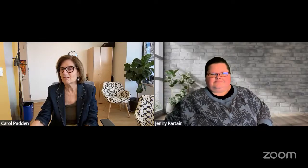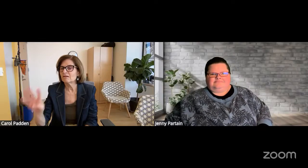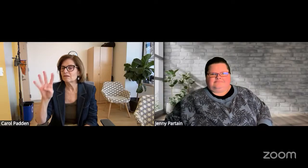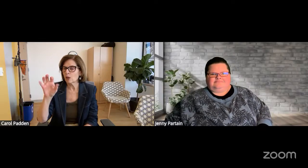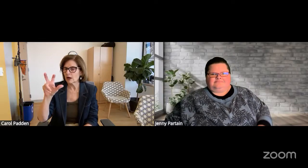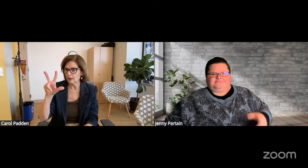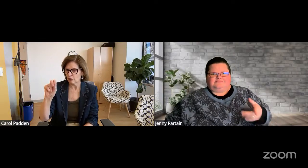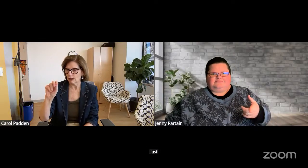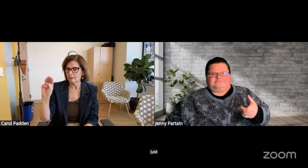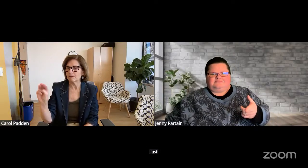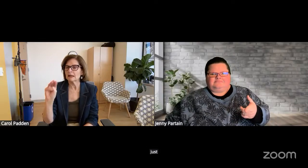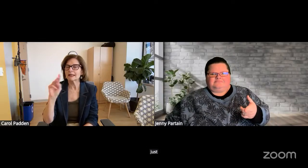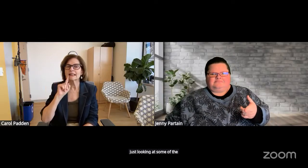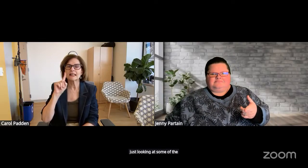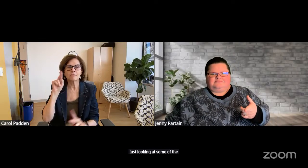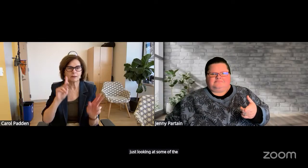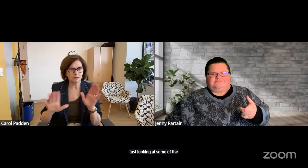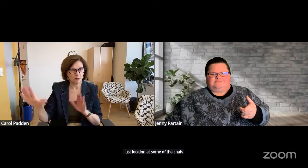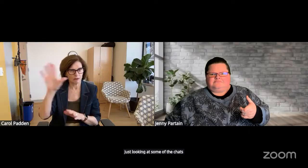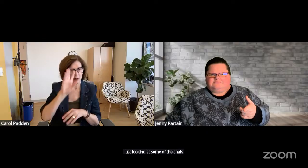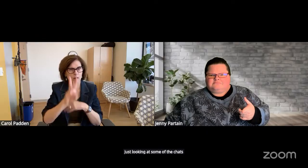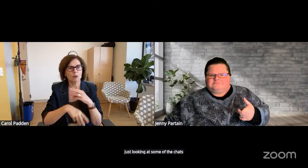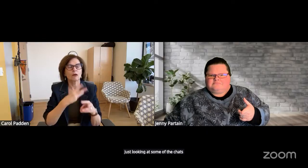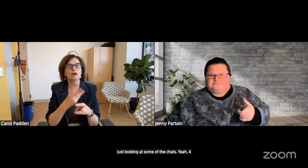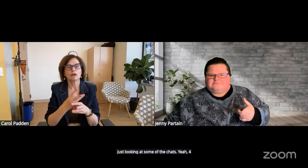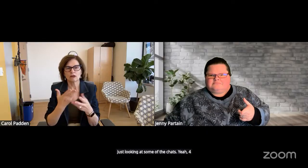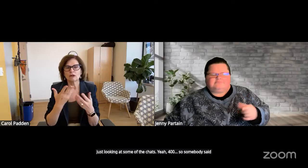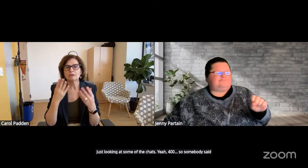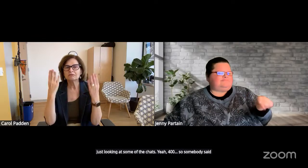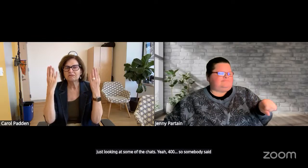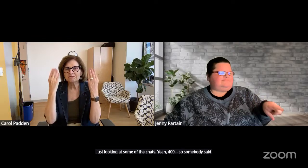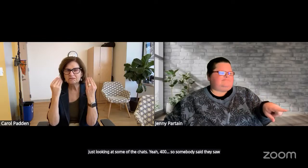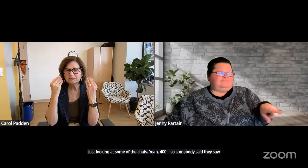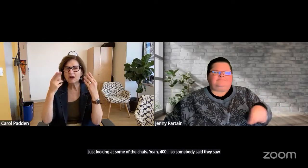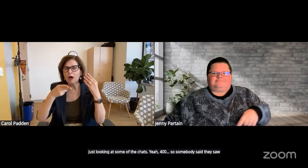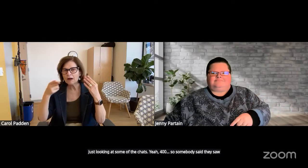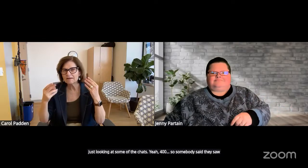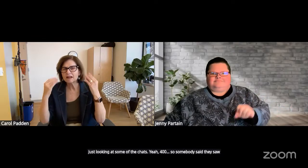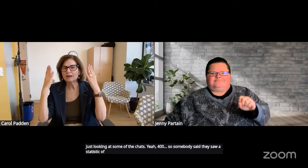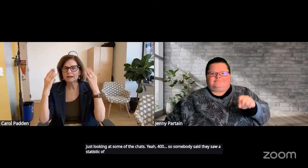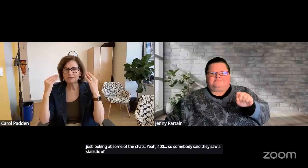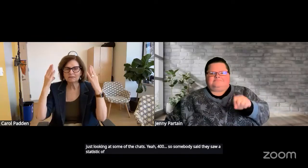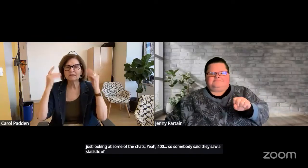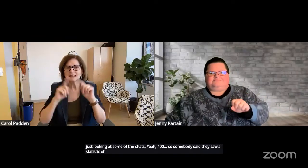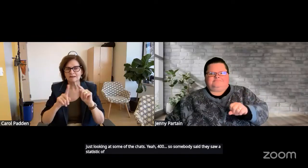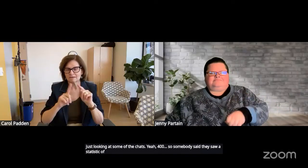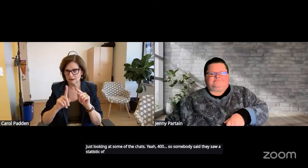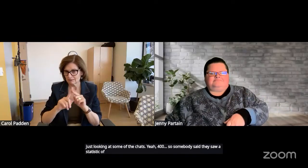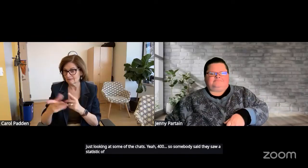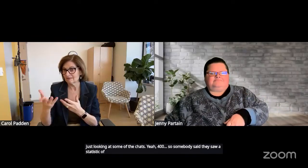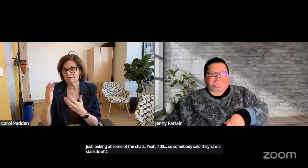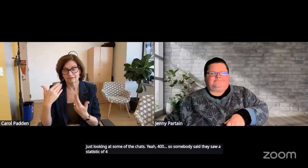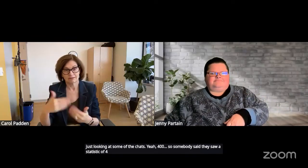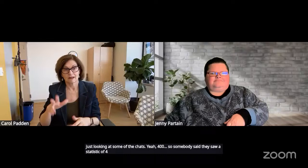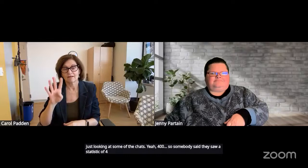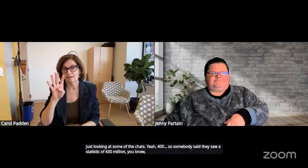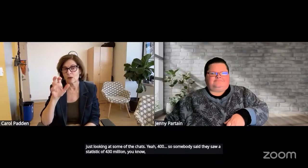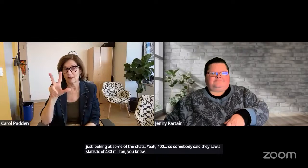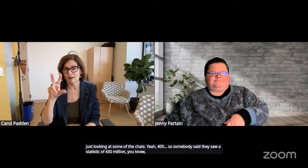Just looking at some of the chats. Yeah, 400. So somebody said they saw a statistic of 430 million, with different hearing loss,